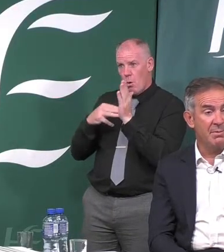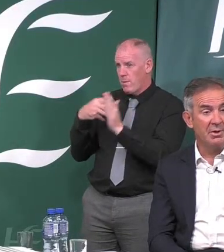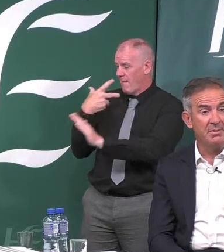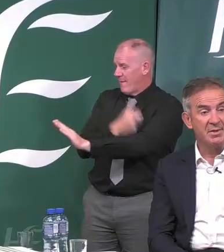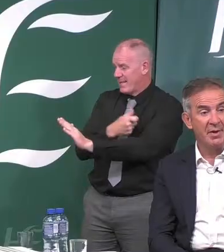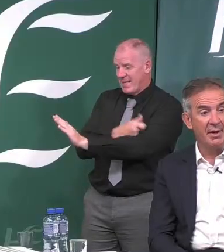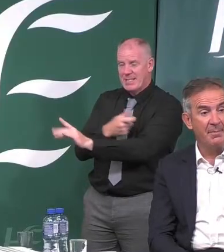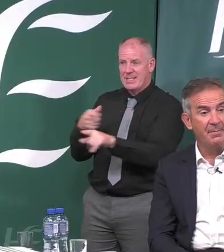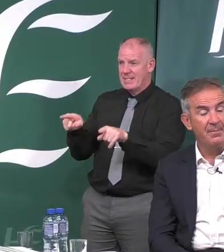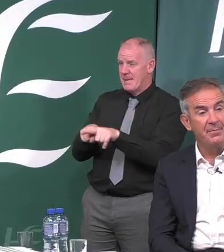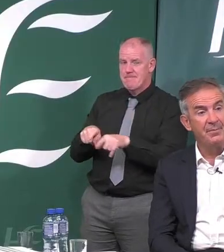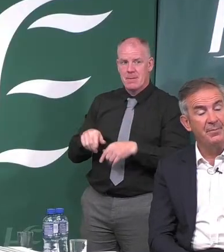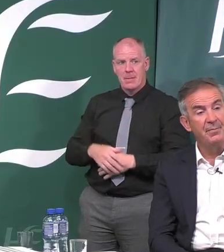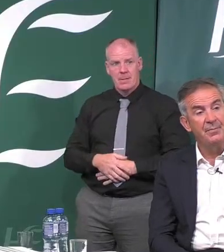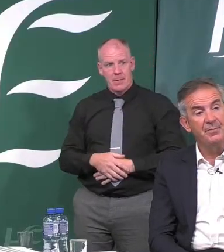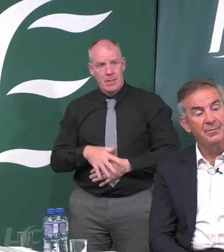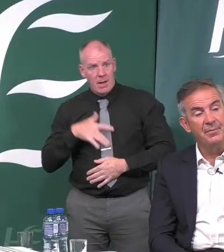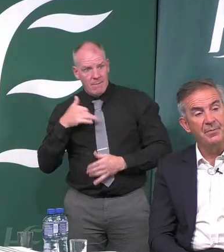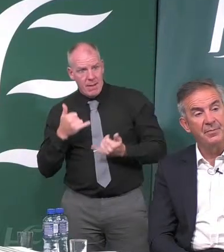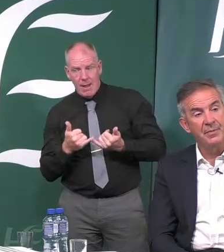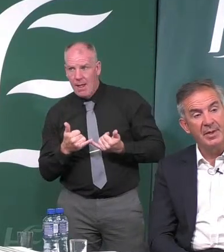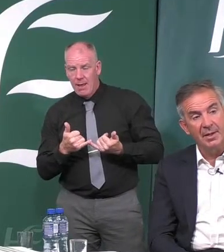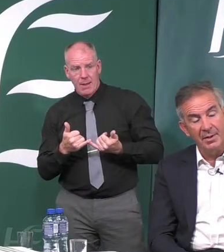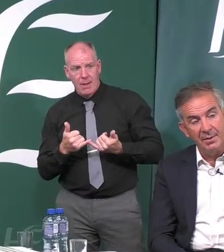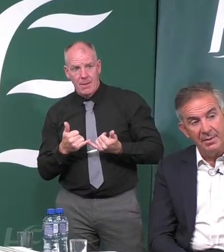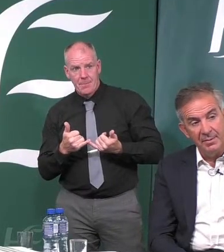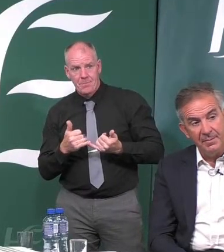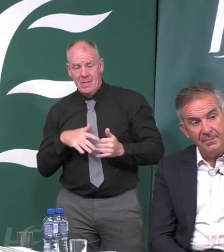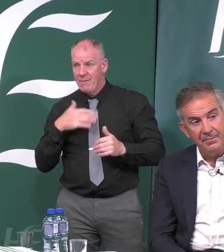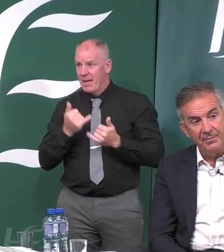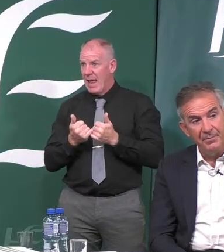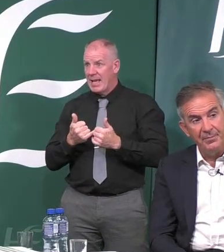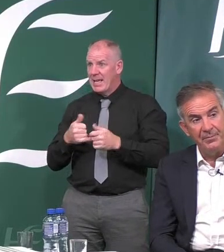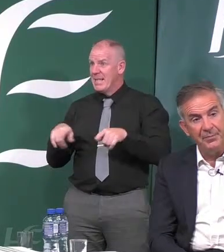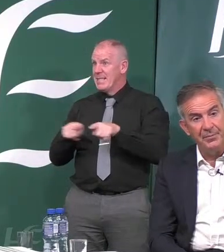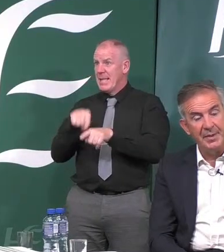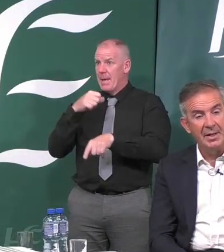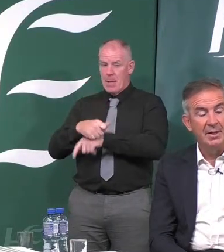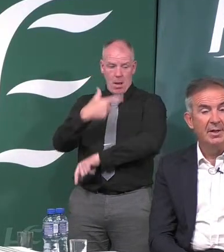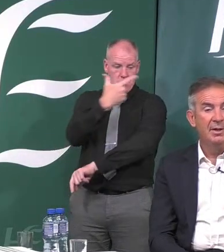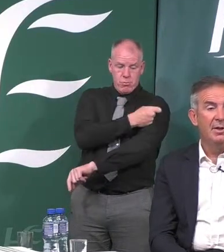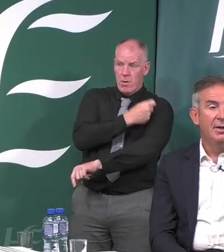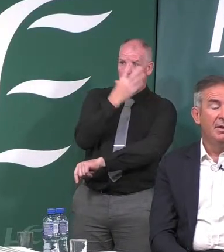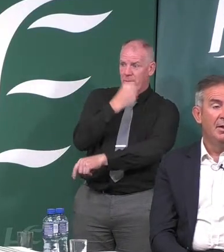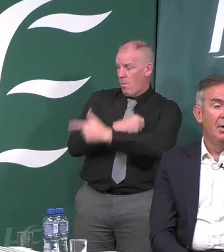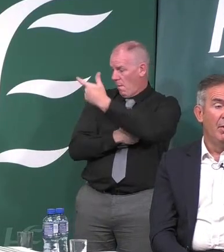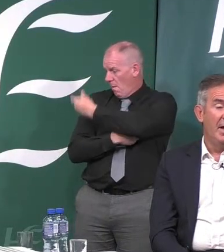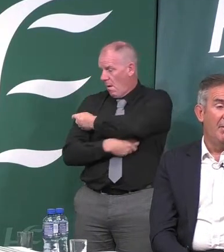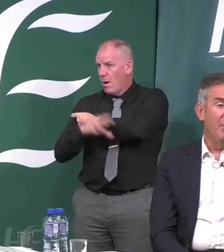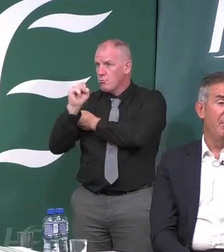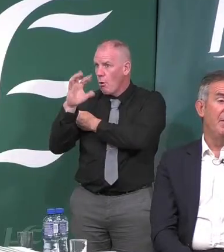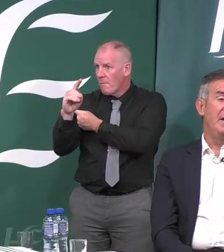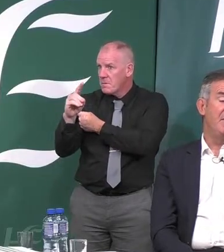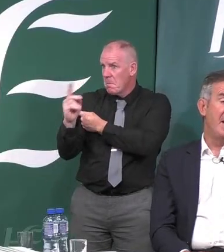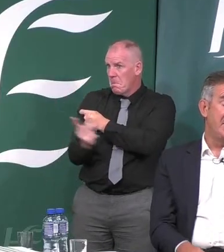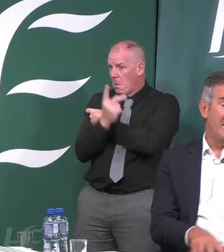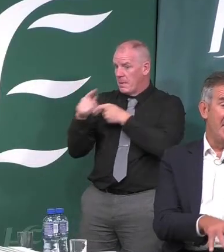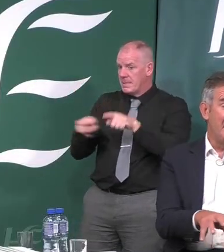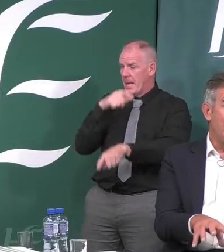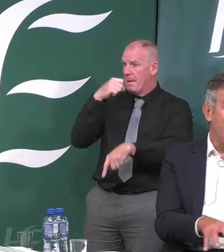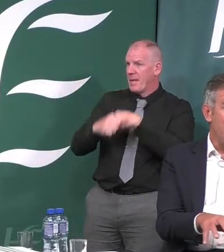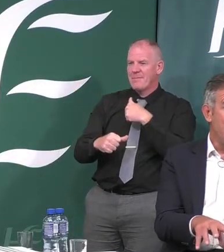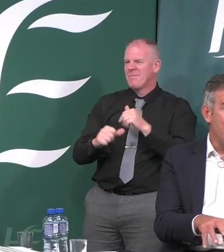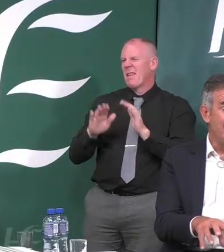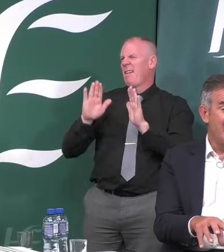COVID vaccine programme so far. Sorry, would you envisage getting the 2 jabs on the same day? Is that what you mean by running it side by side? We'll leave that